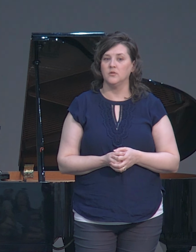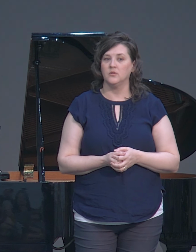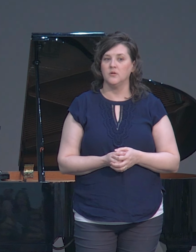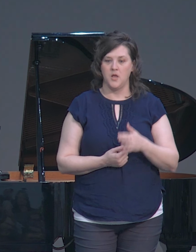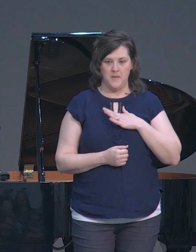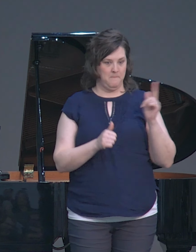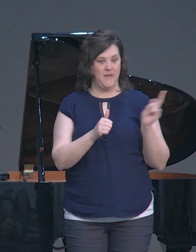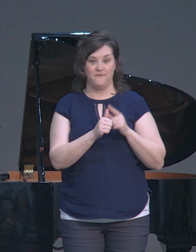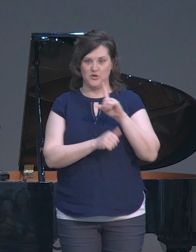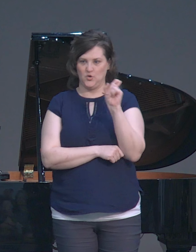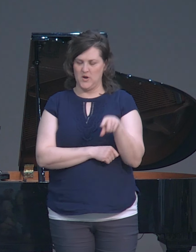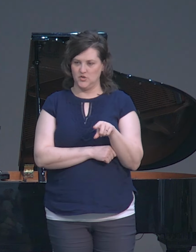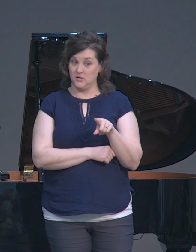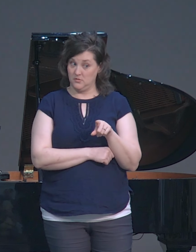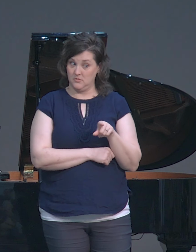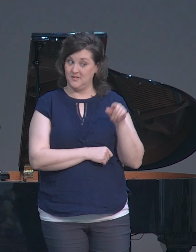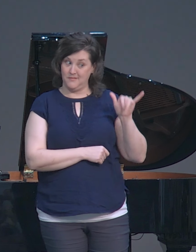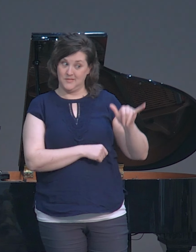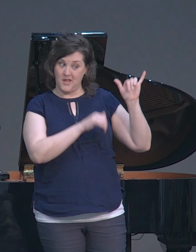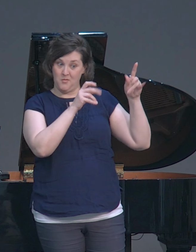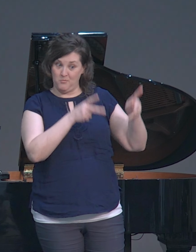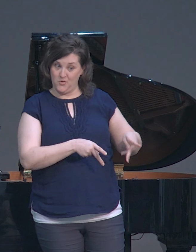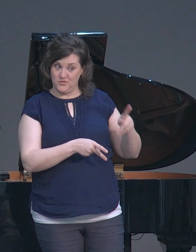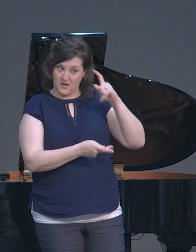My first question is, are they a believer?